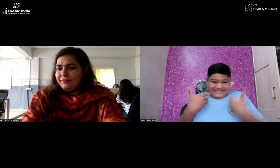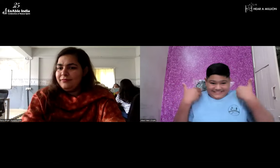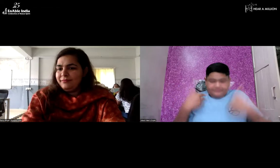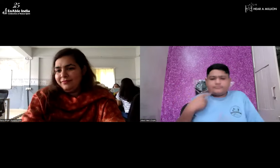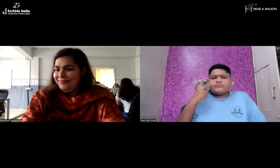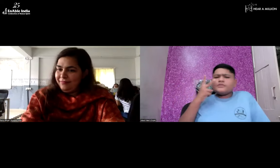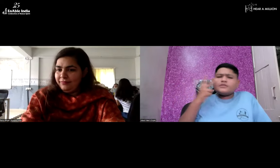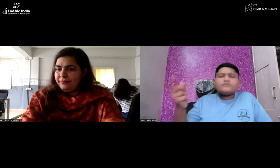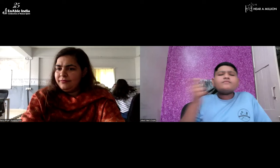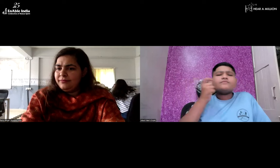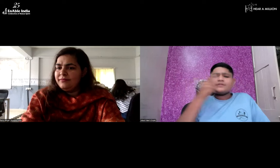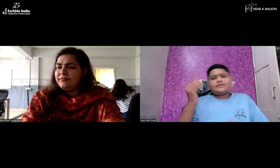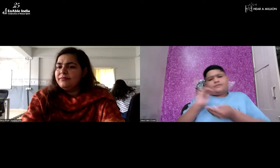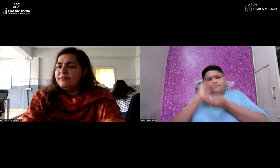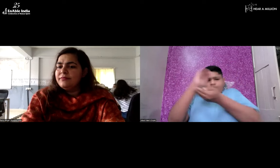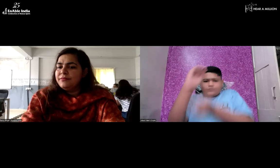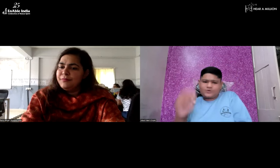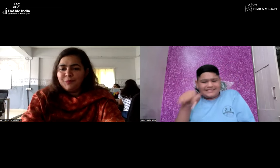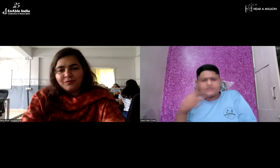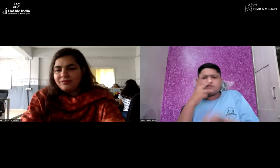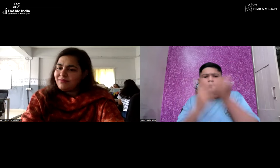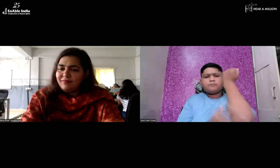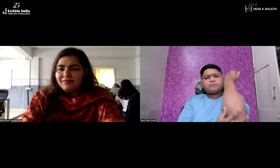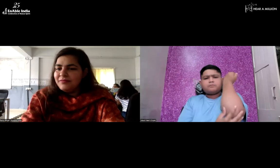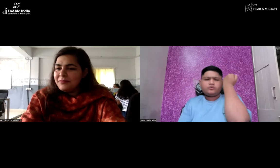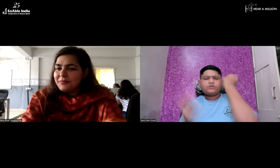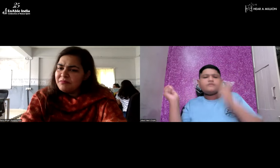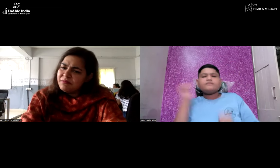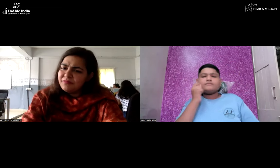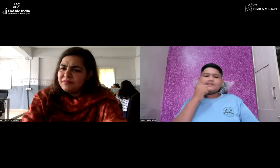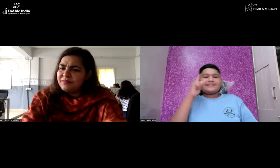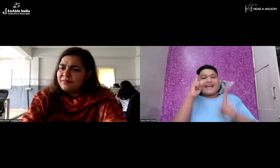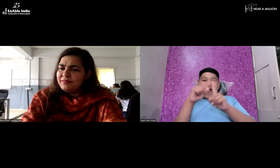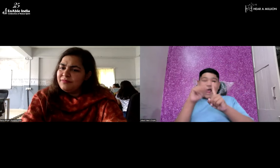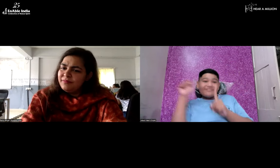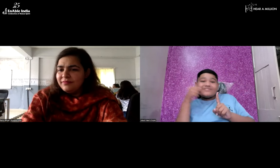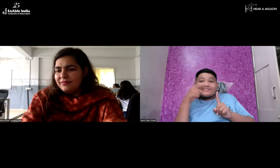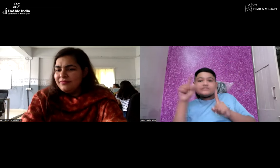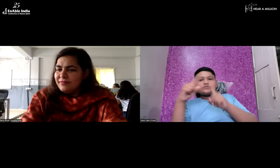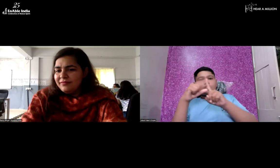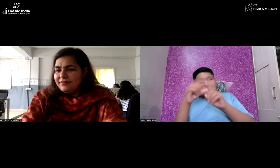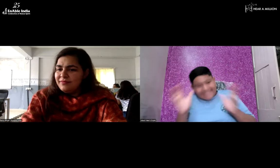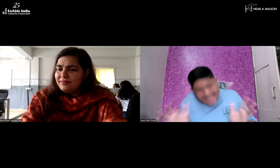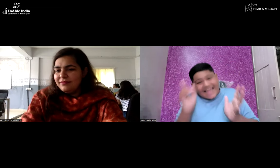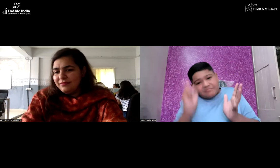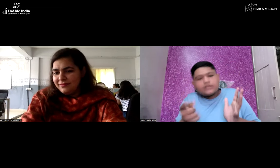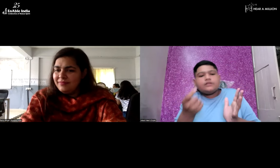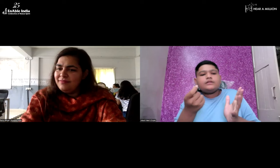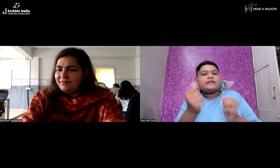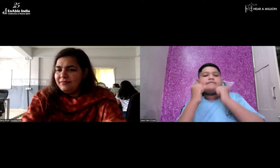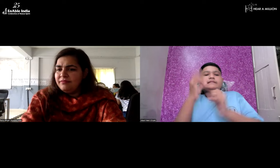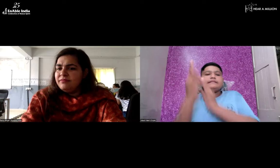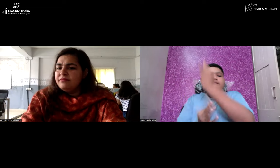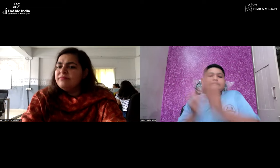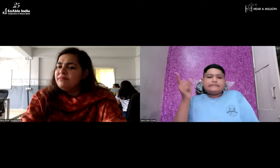Well, not just employing them, but also giving that equity to trying so that everybody makes an inclusive society,